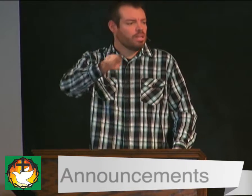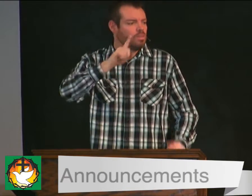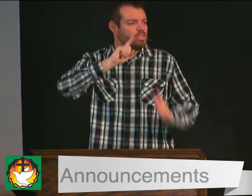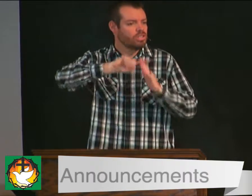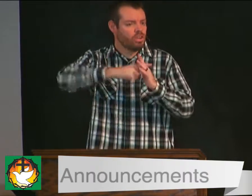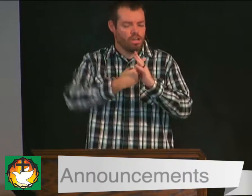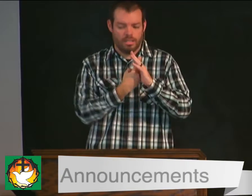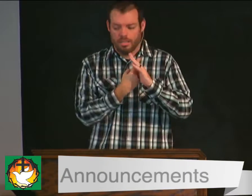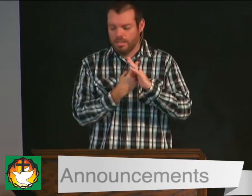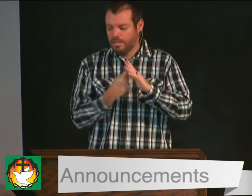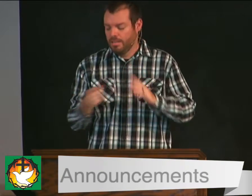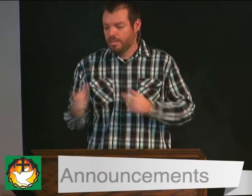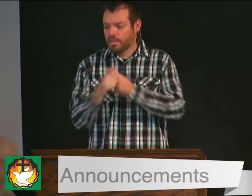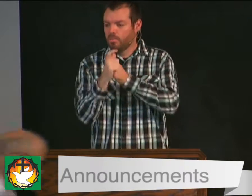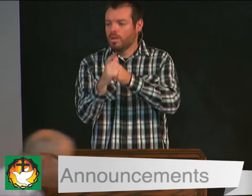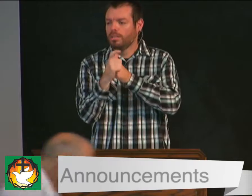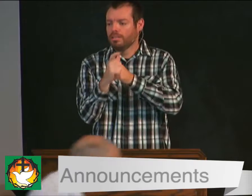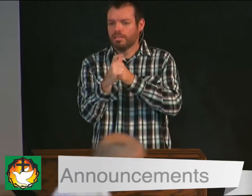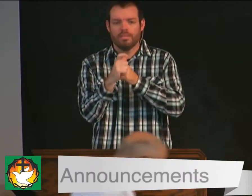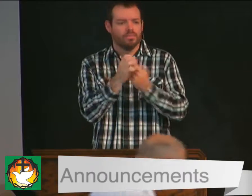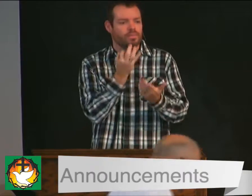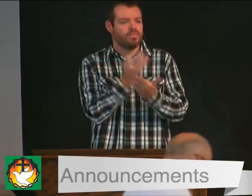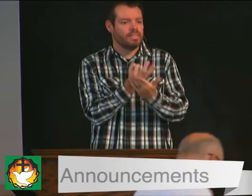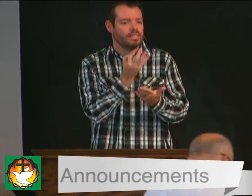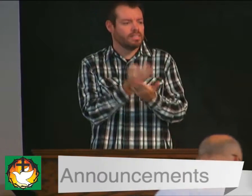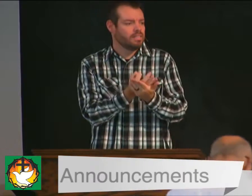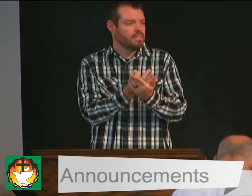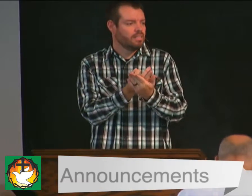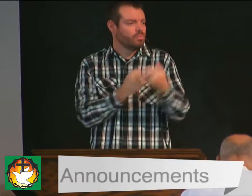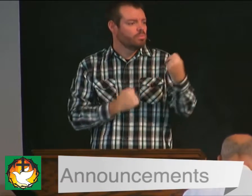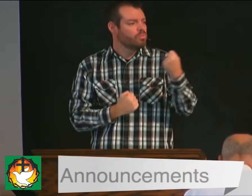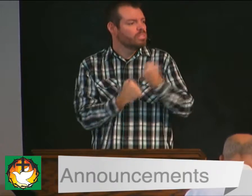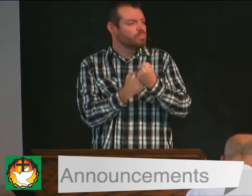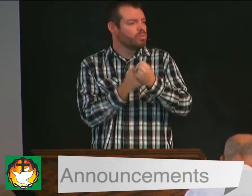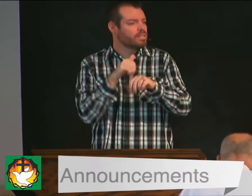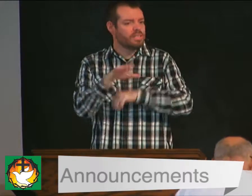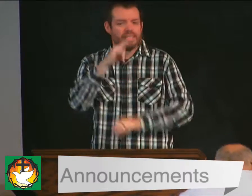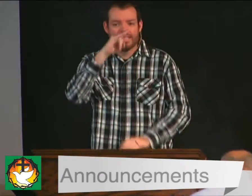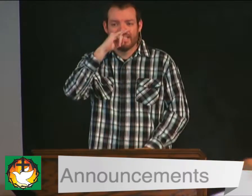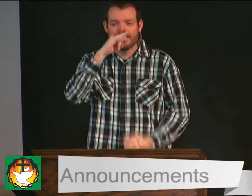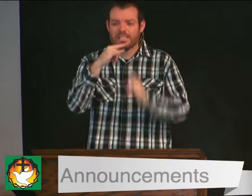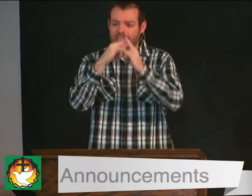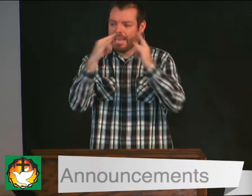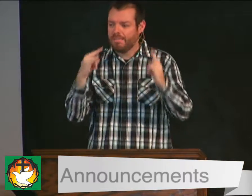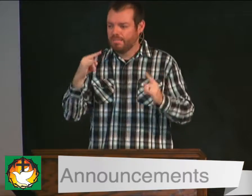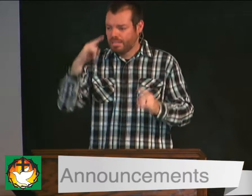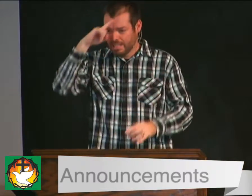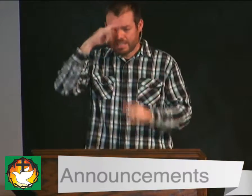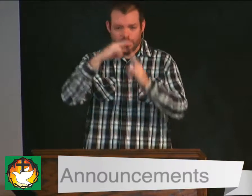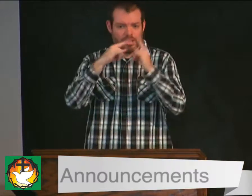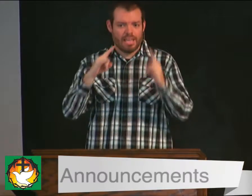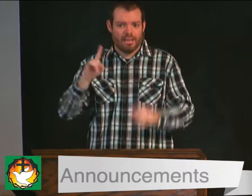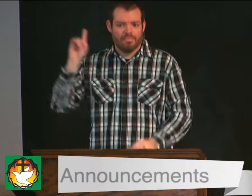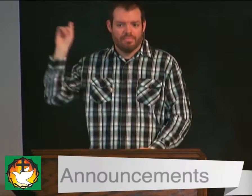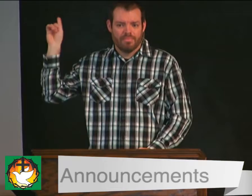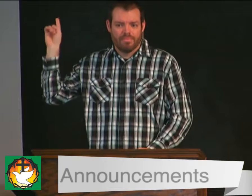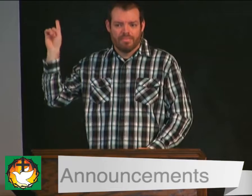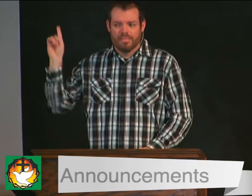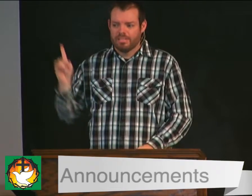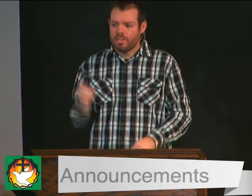Next week, we'll start the run for funds. We support sending the kids to camp, summer